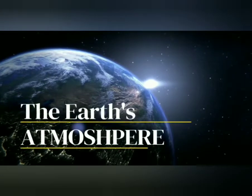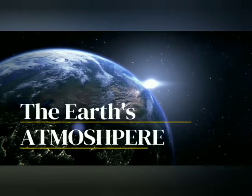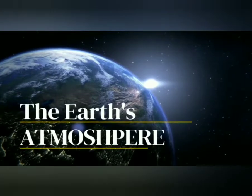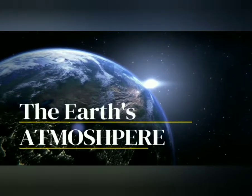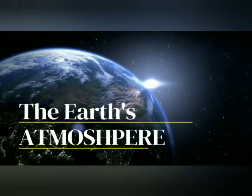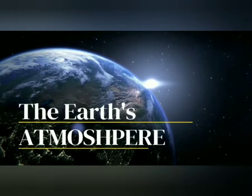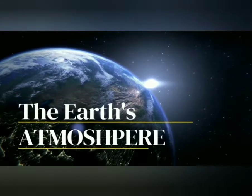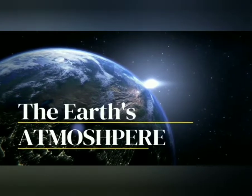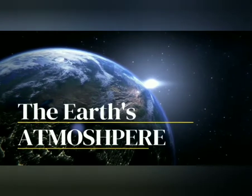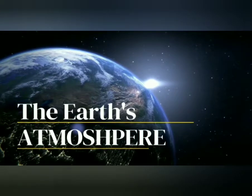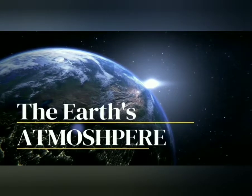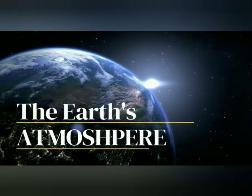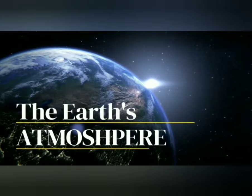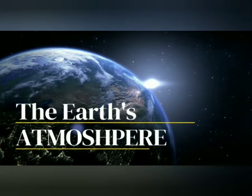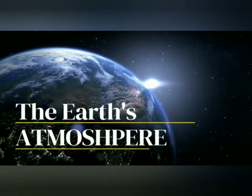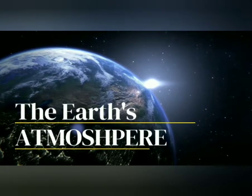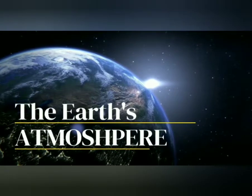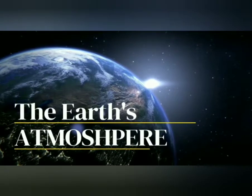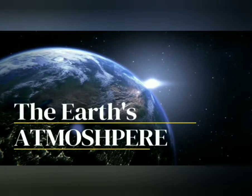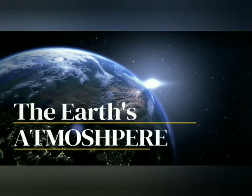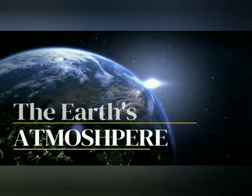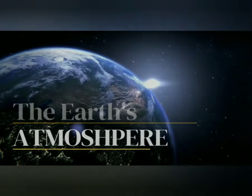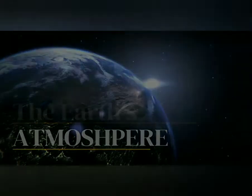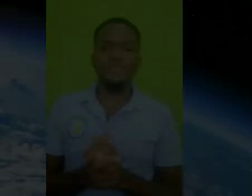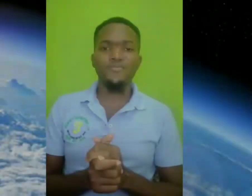The Earth's atmosphere.